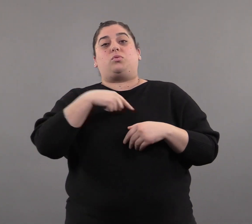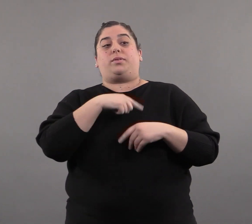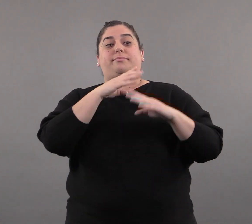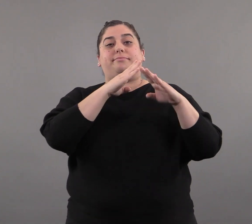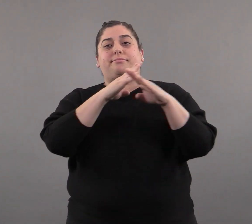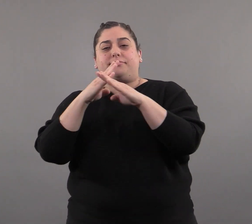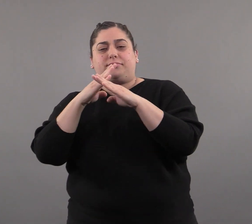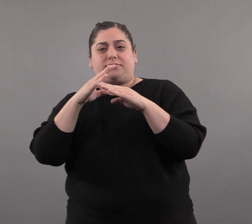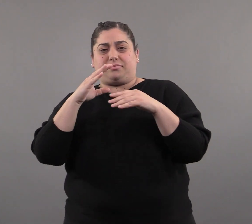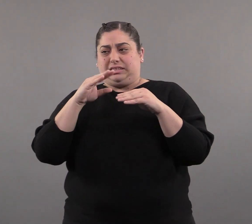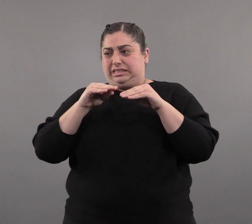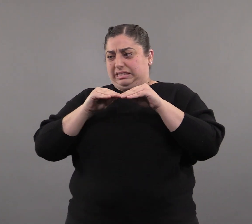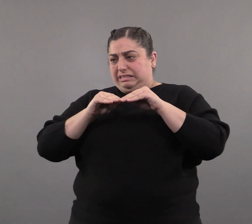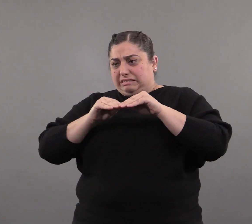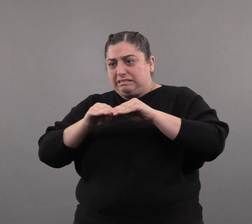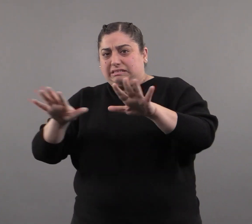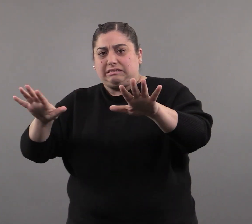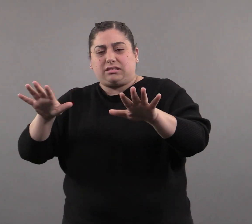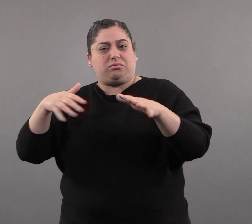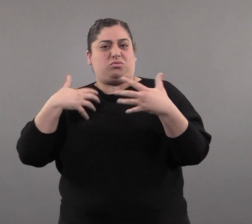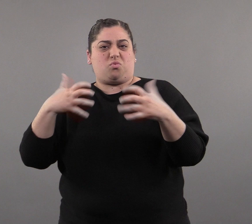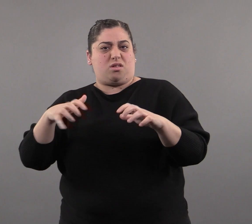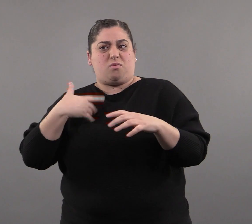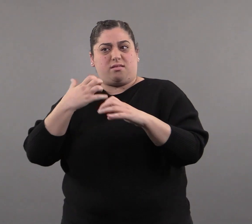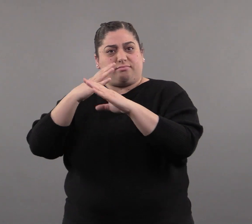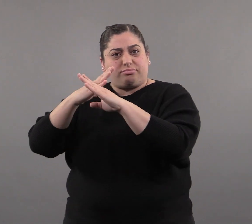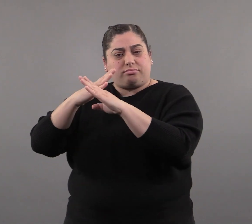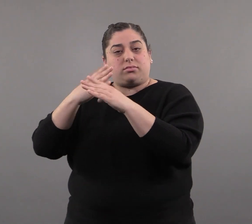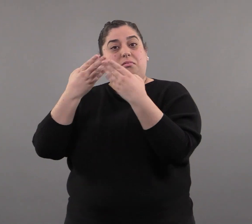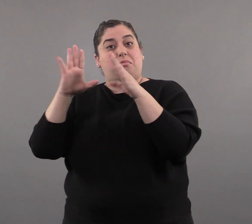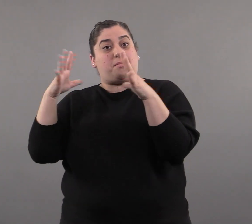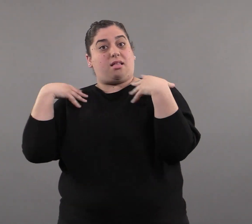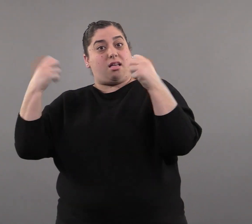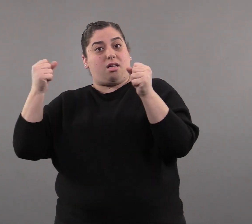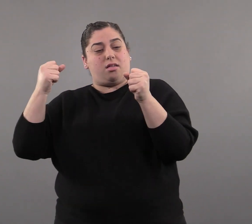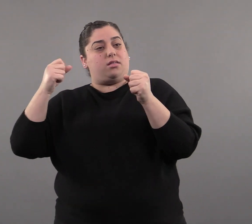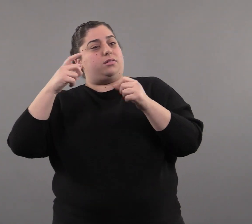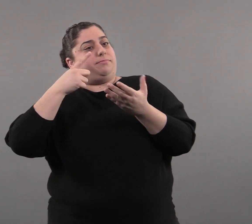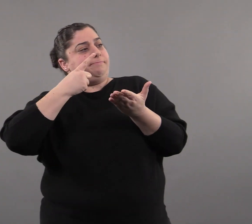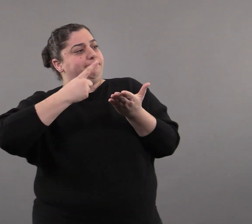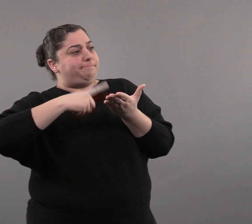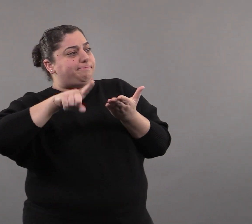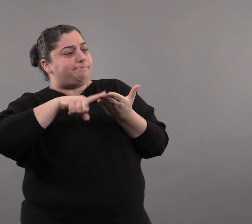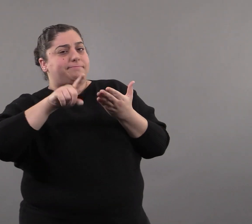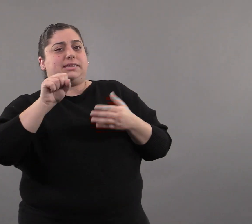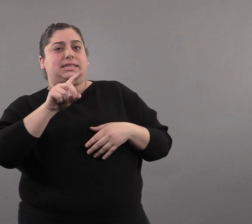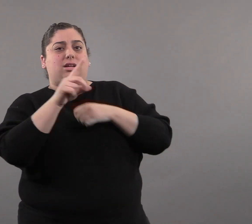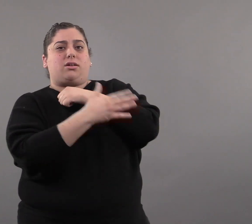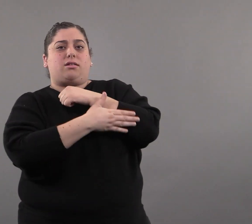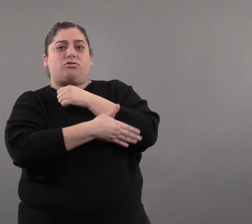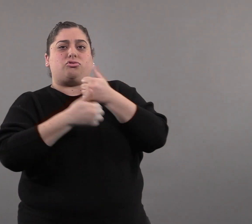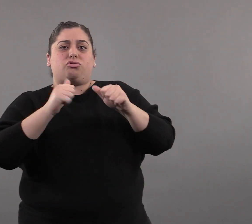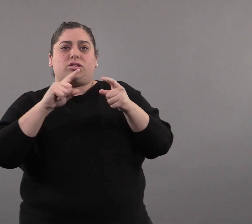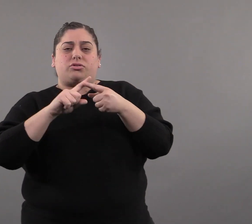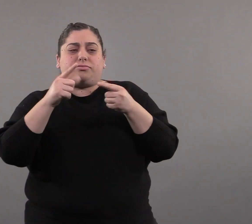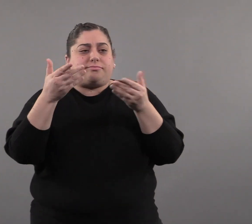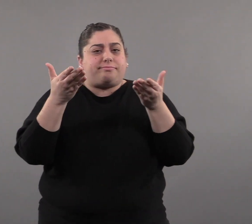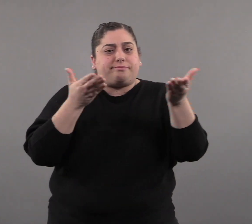health. The County of San Diego Public Health Services has initiated the case and contact investigations, which